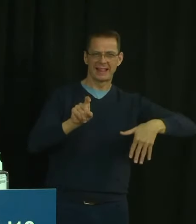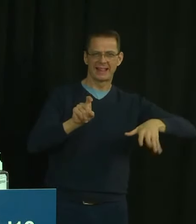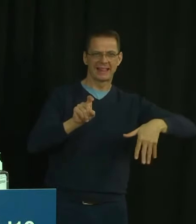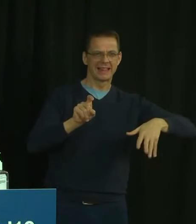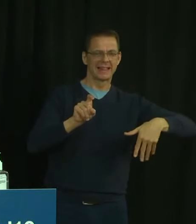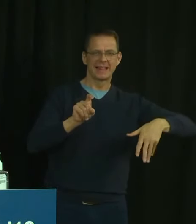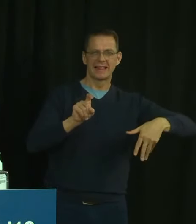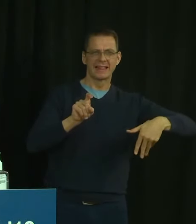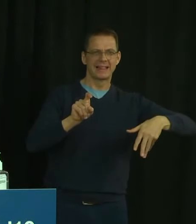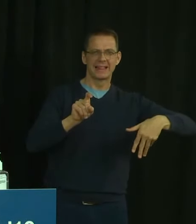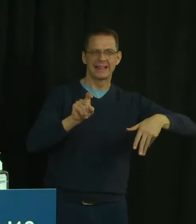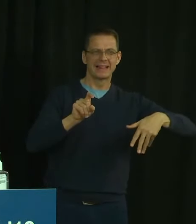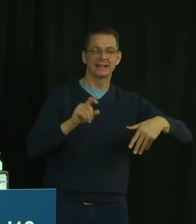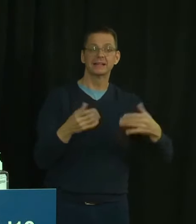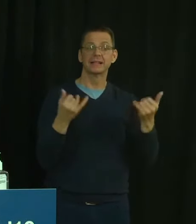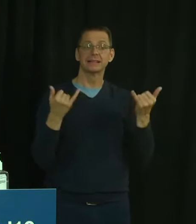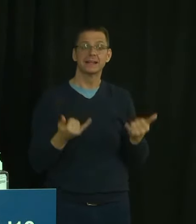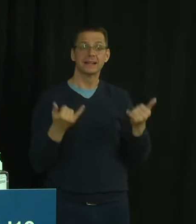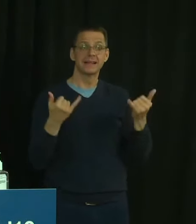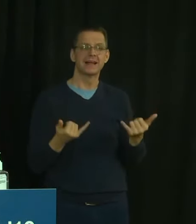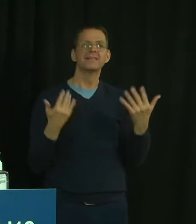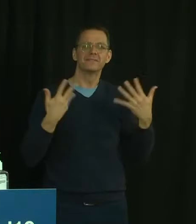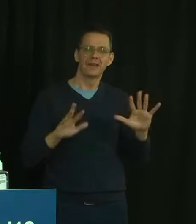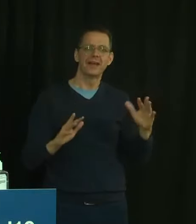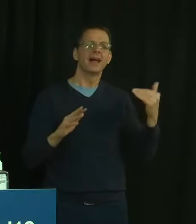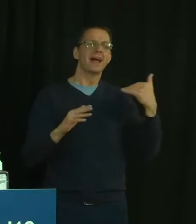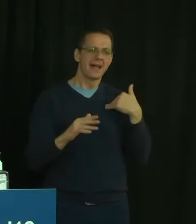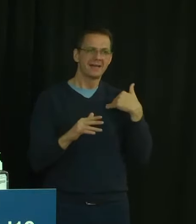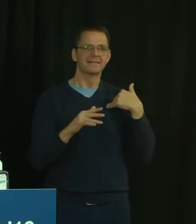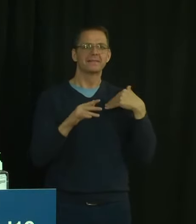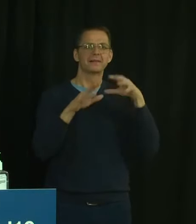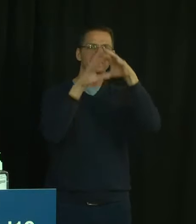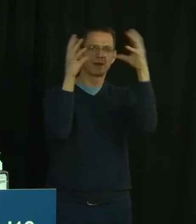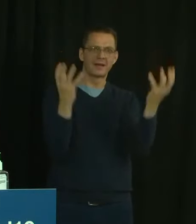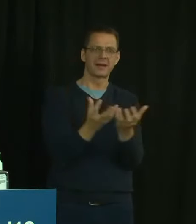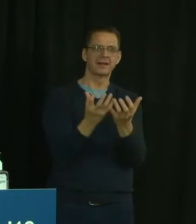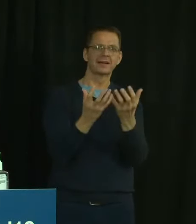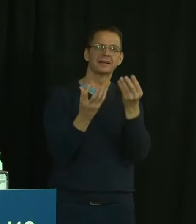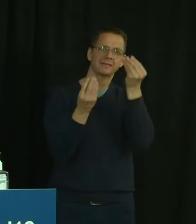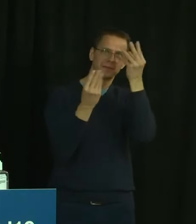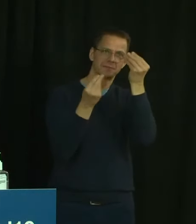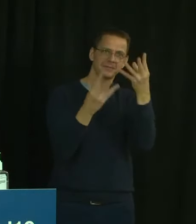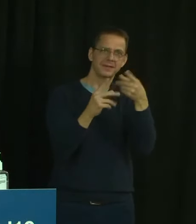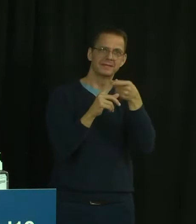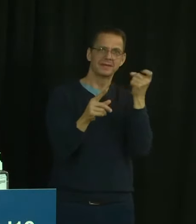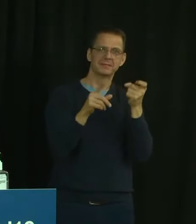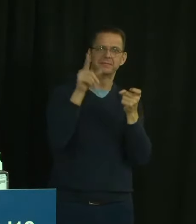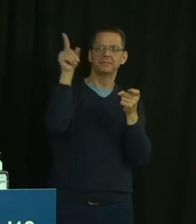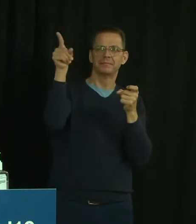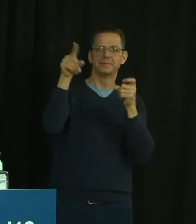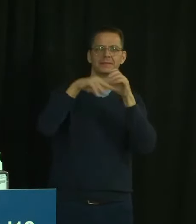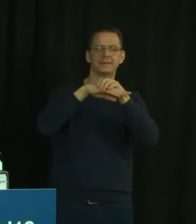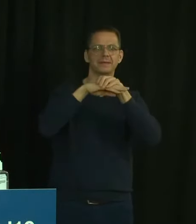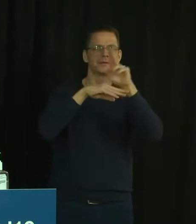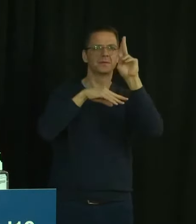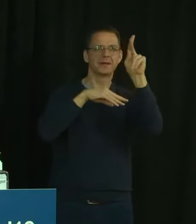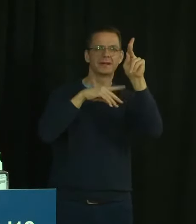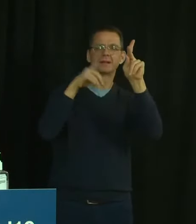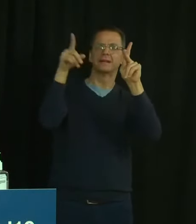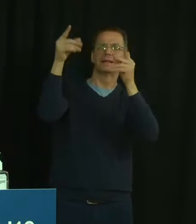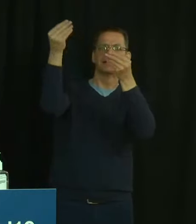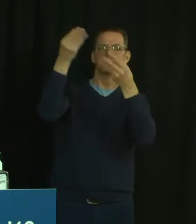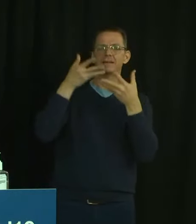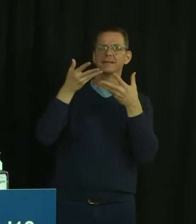real-world use of the vaccine in the UK, where use of the AstraZeneca vaccine in those who were over the age of 65